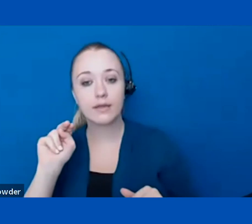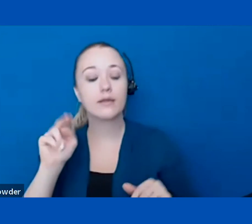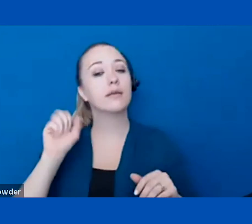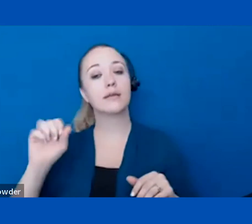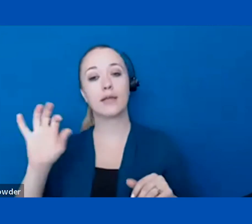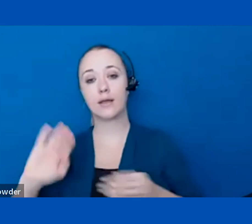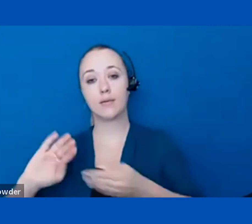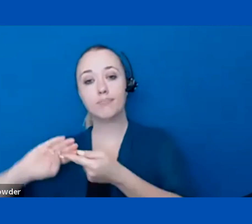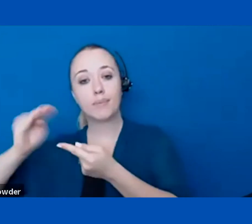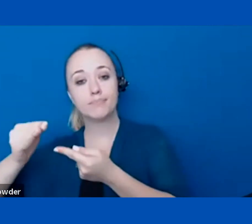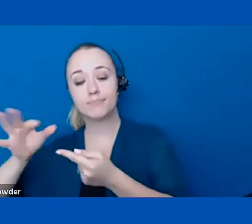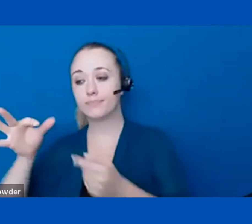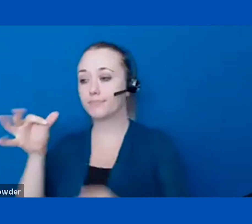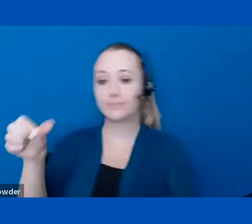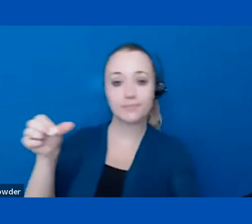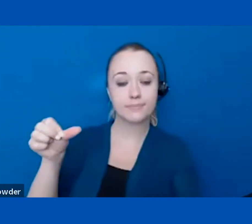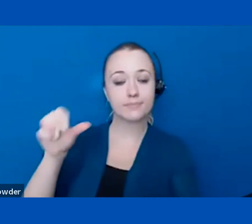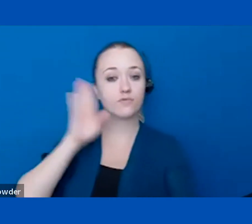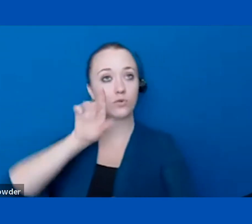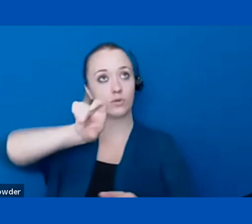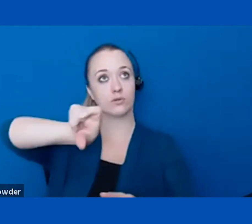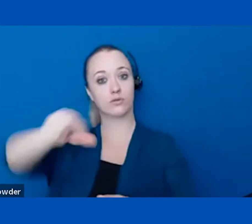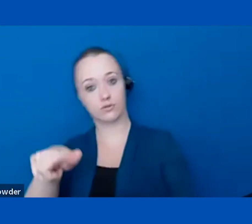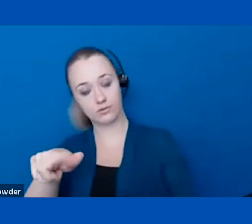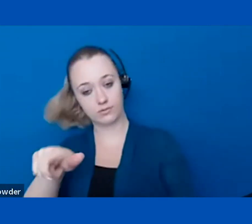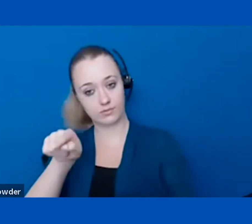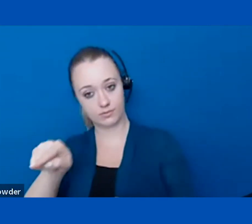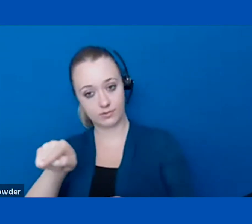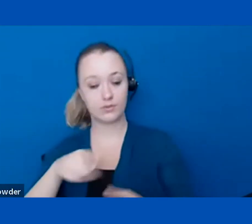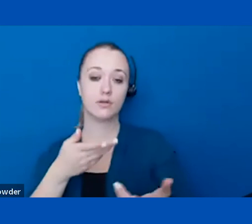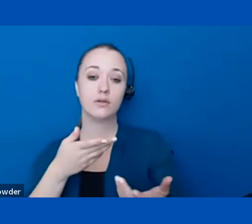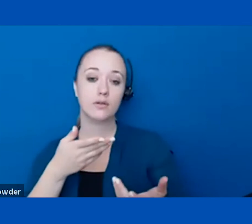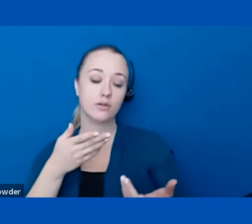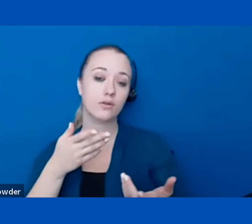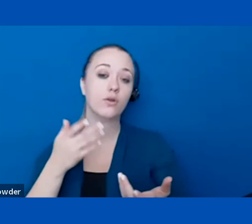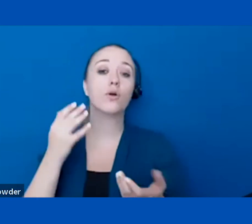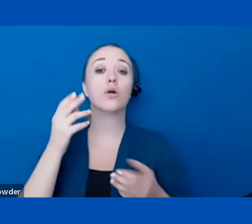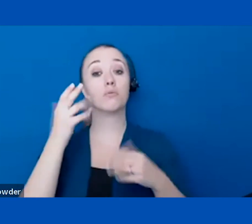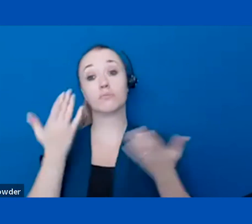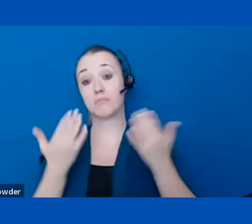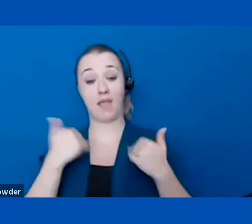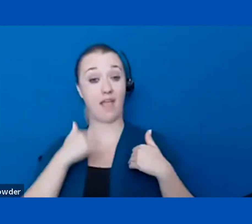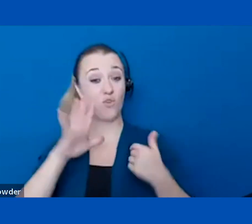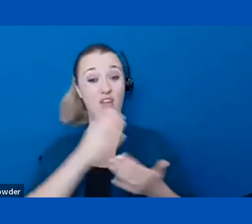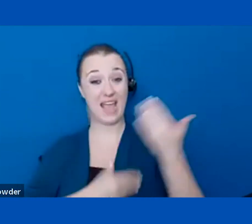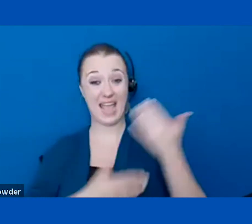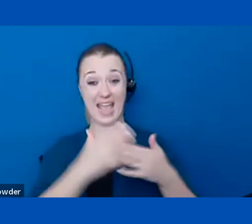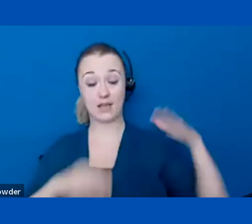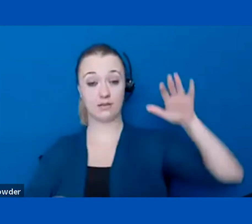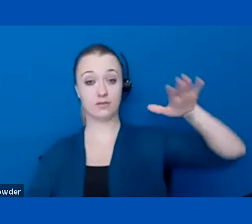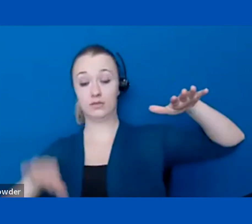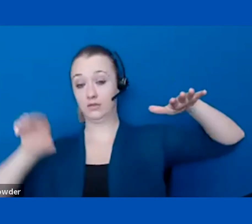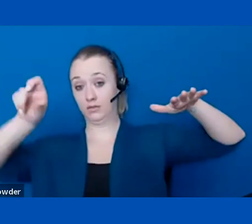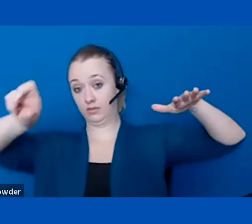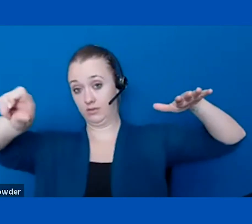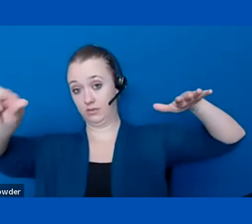own. Or like in terms of the burners on, like maybe like having your hand like over it, you could feel the heat radiating and stuff like